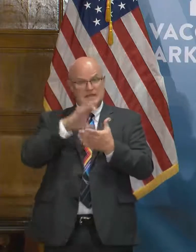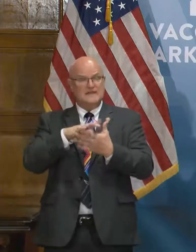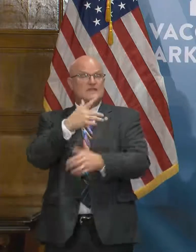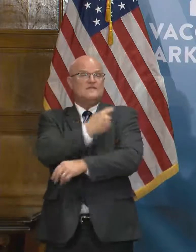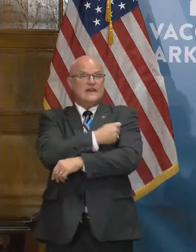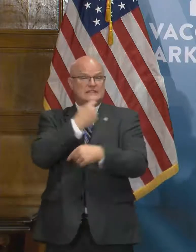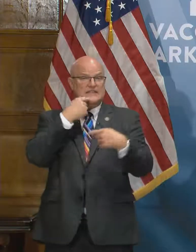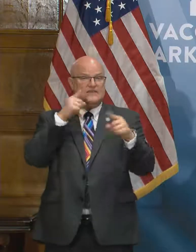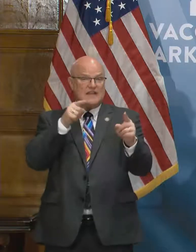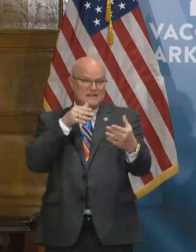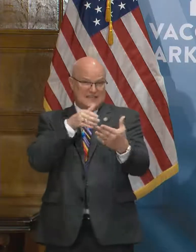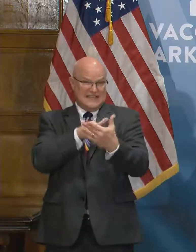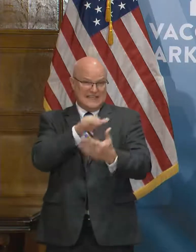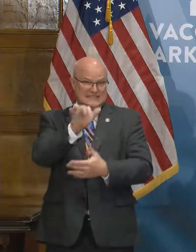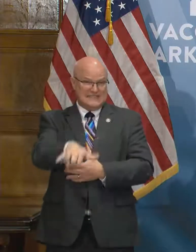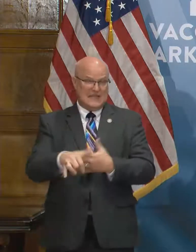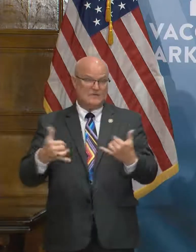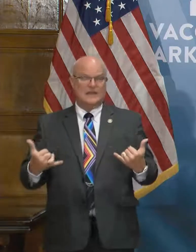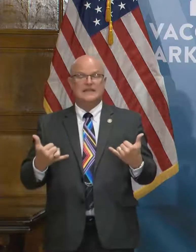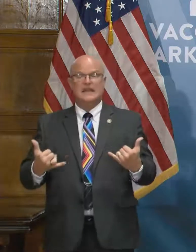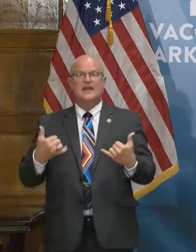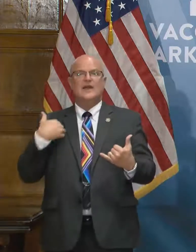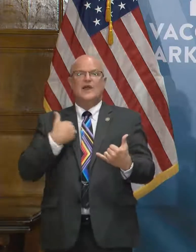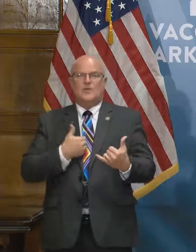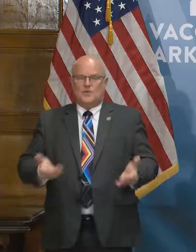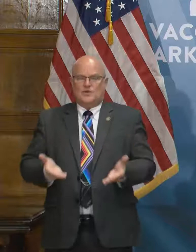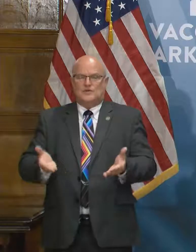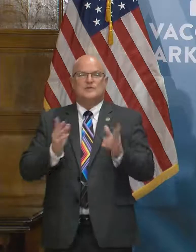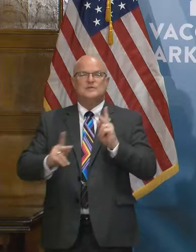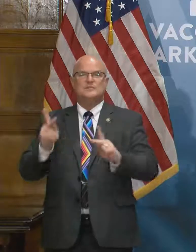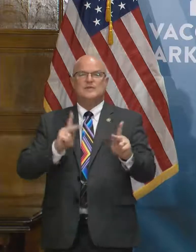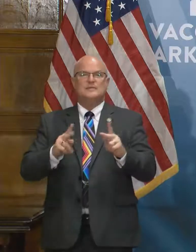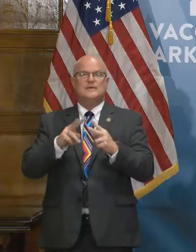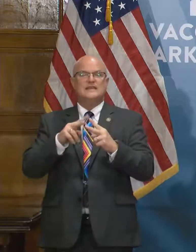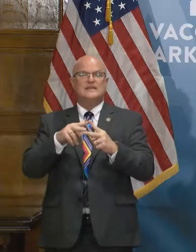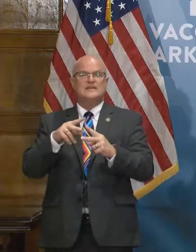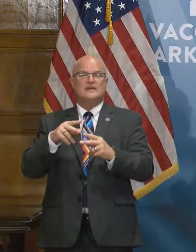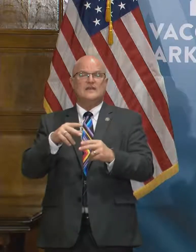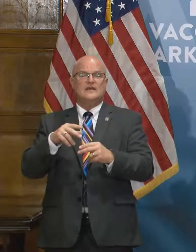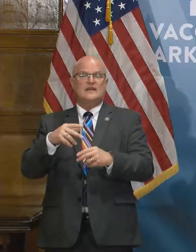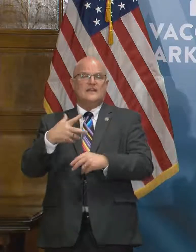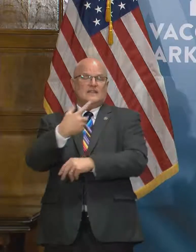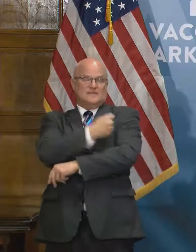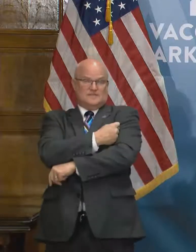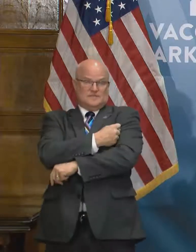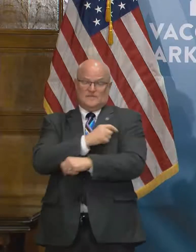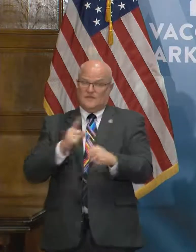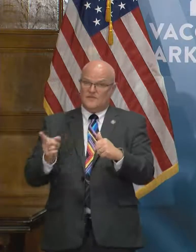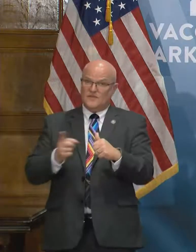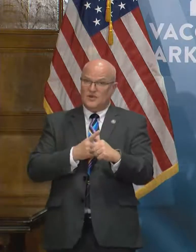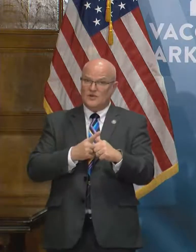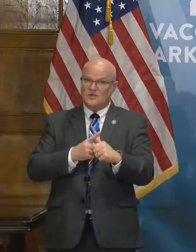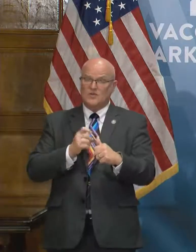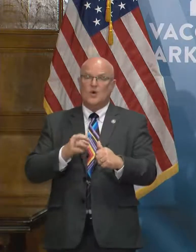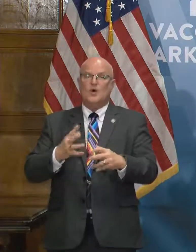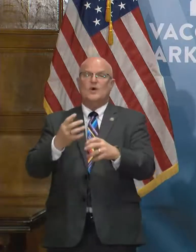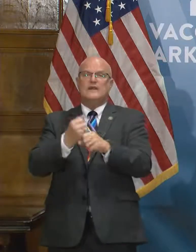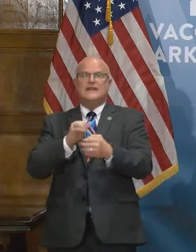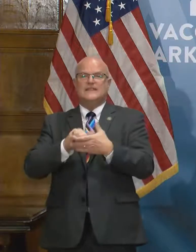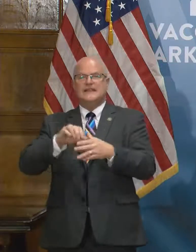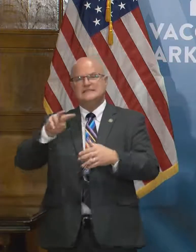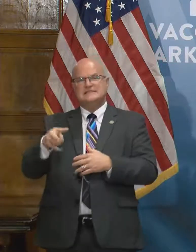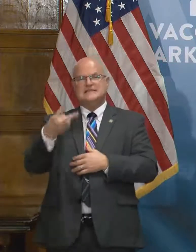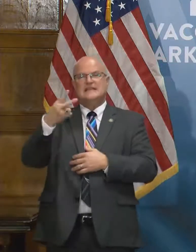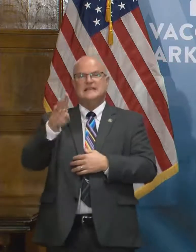vaccines are effective against it at this time, and we're encouraging everyone to either get their primary immunization if they've not done so, or to get that